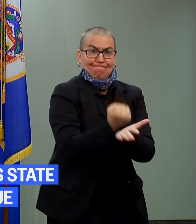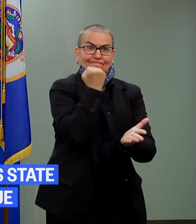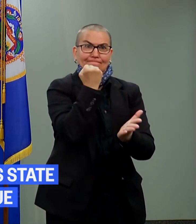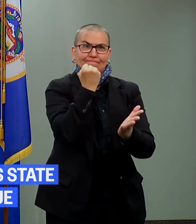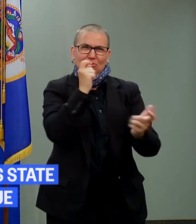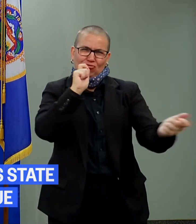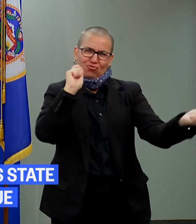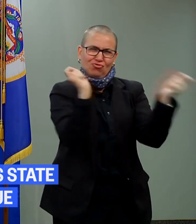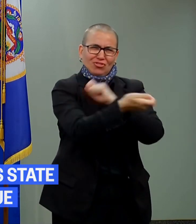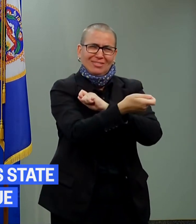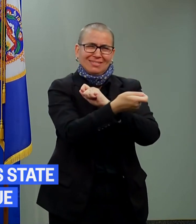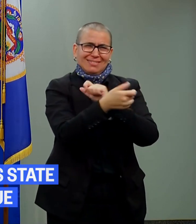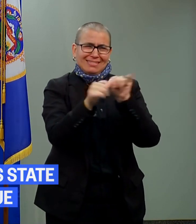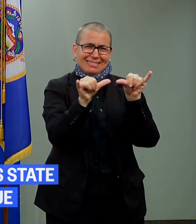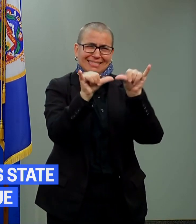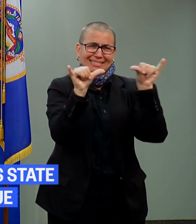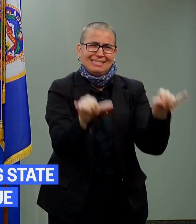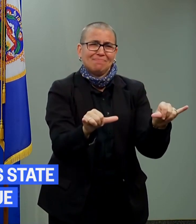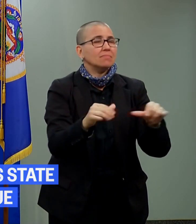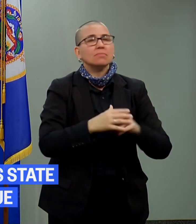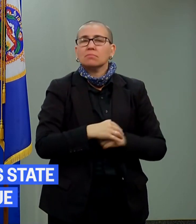the historical trend to show that.